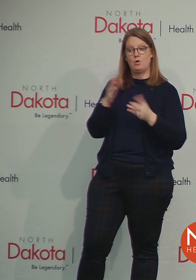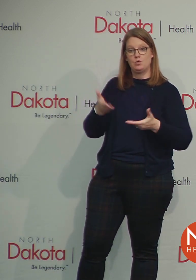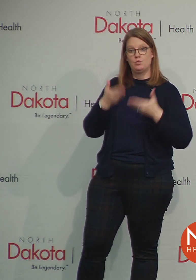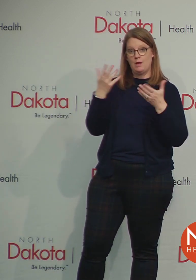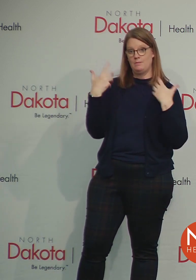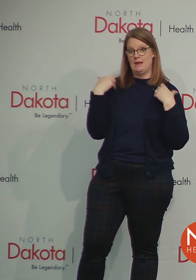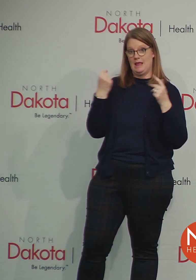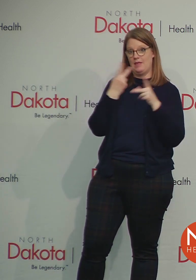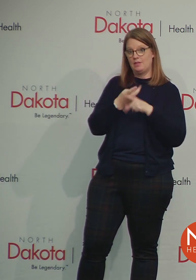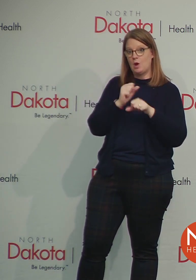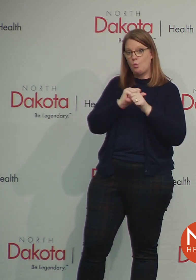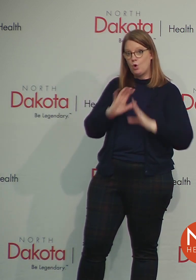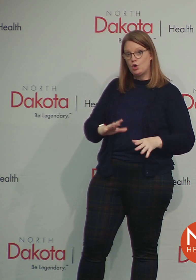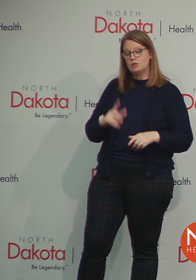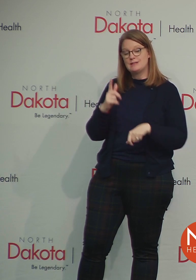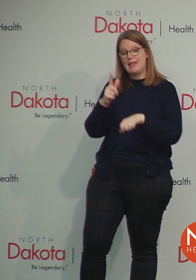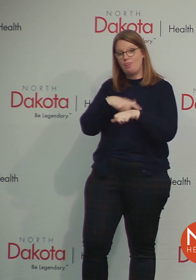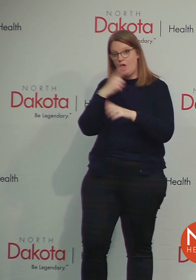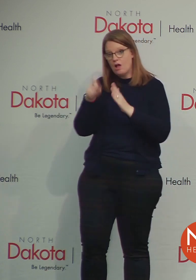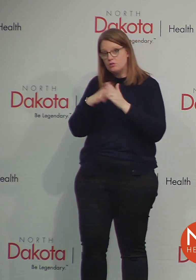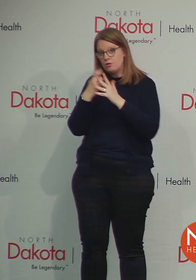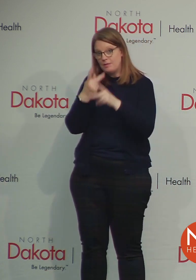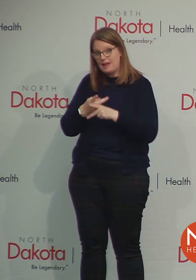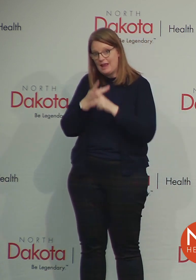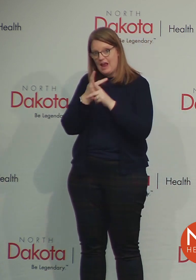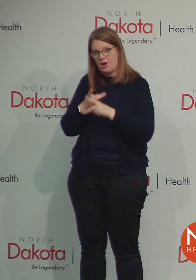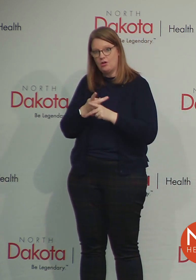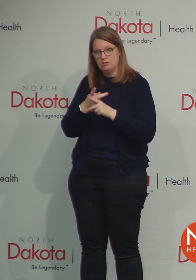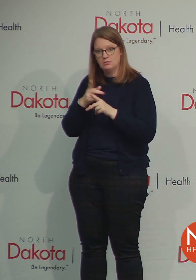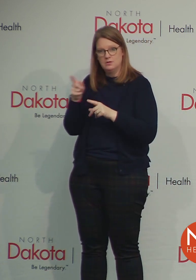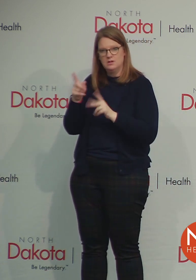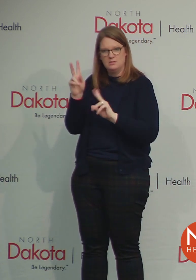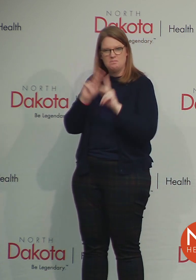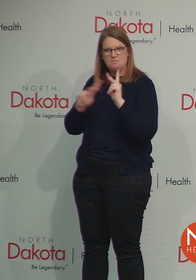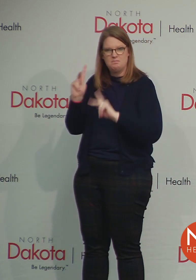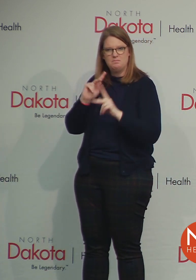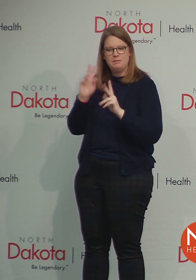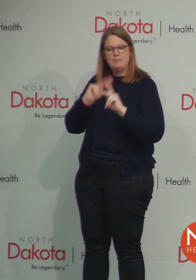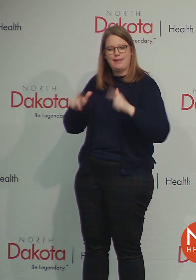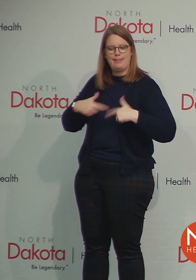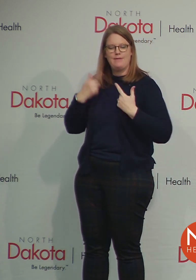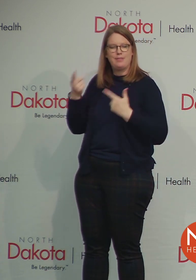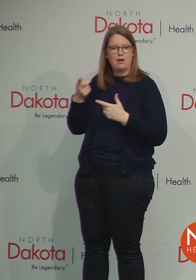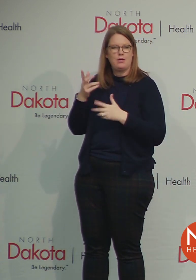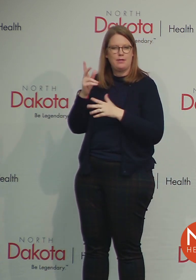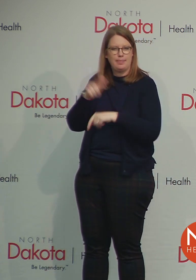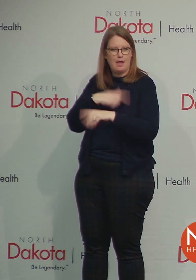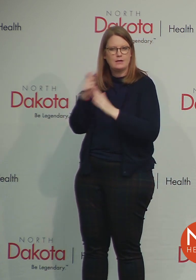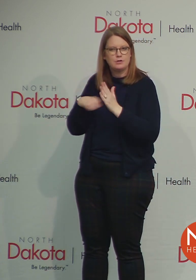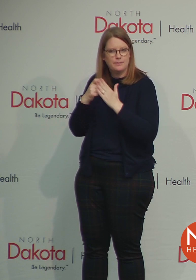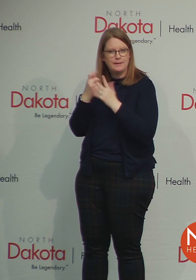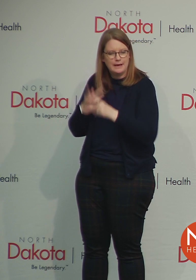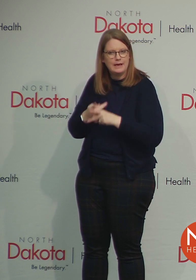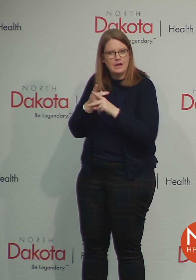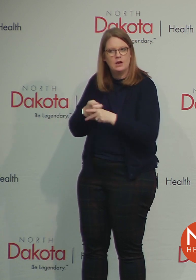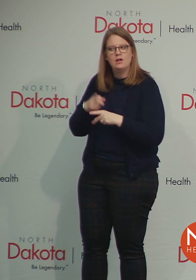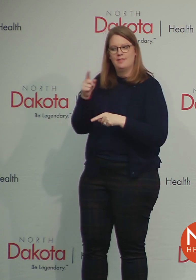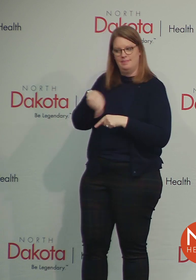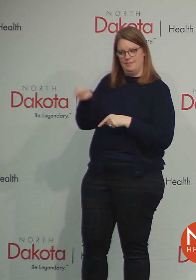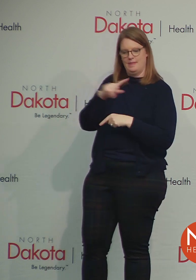healthcare workers and long-term care residents receive the vaccine first, and that's what we plan on implementing in North